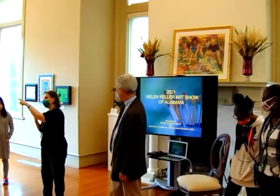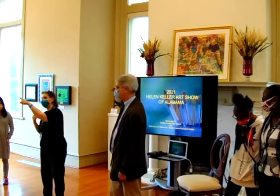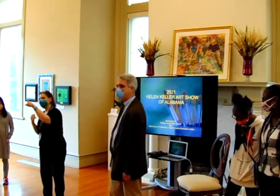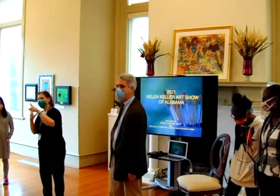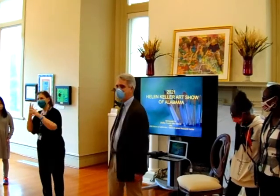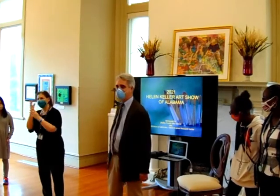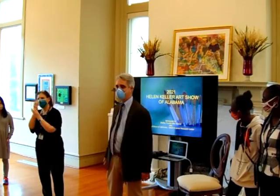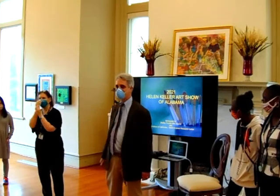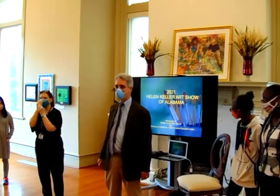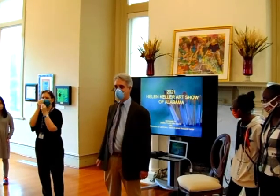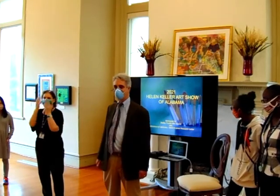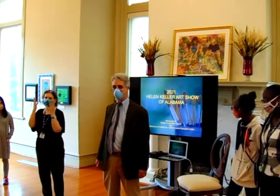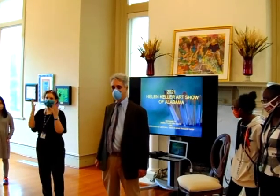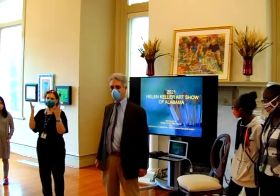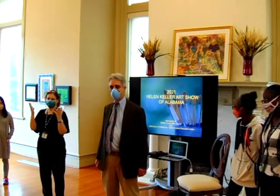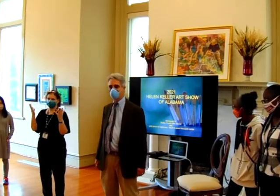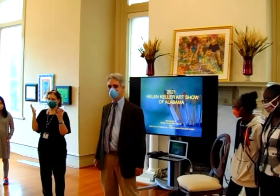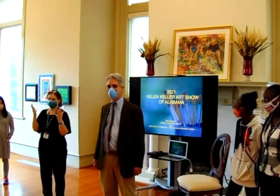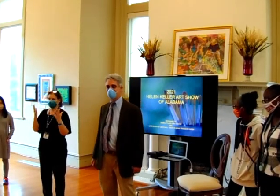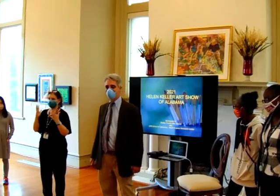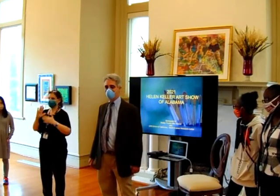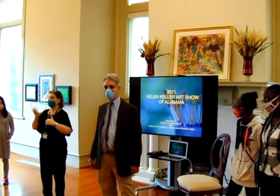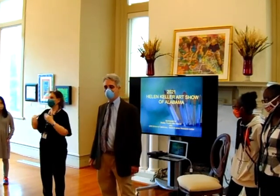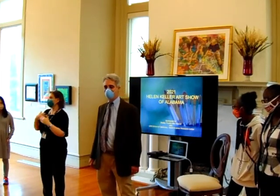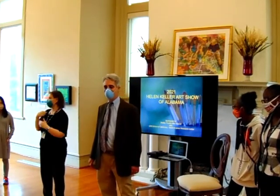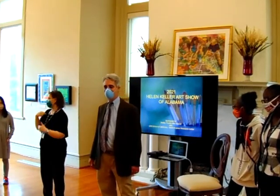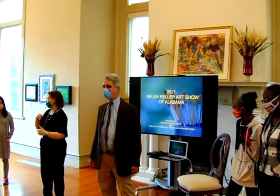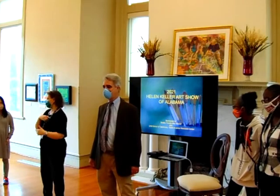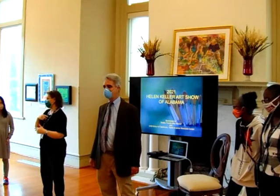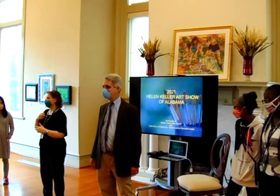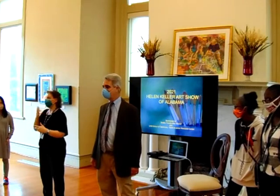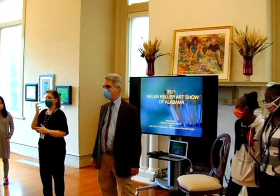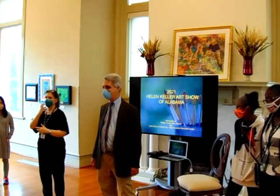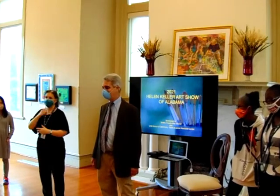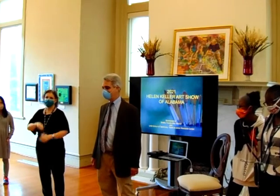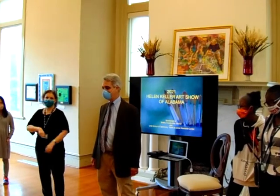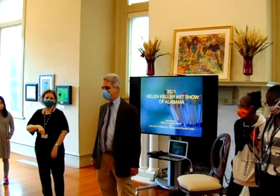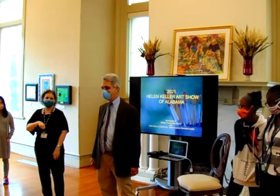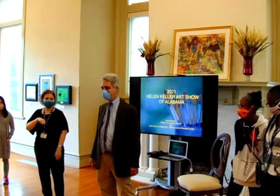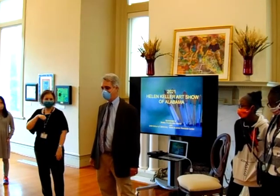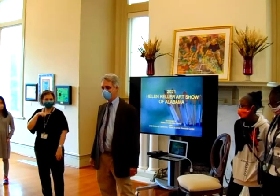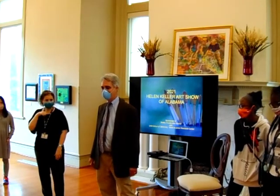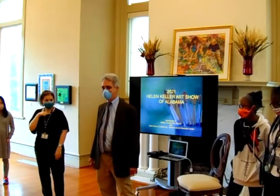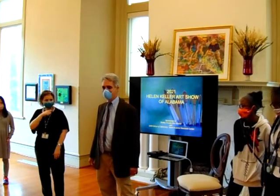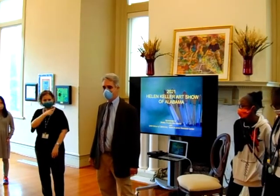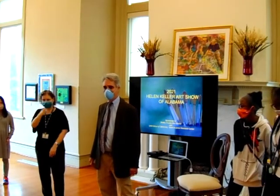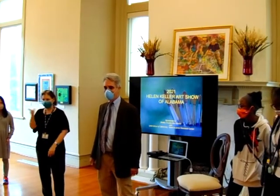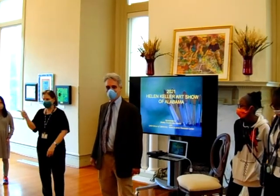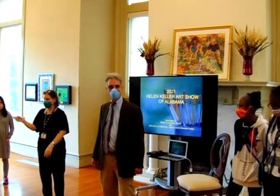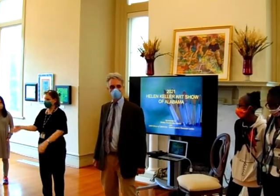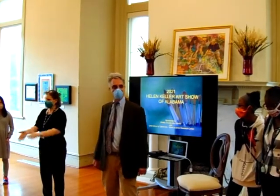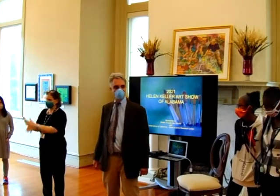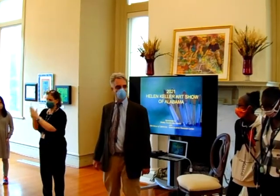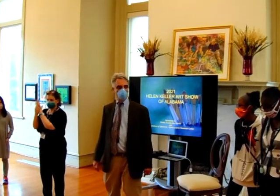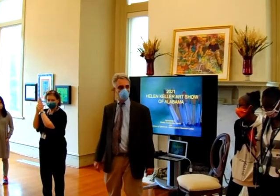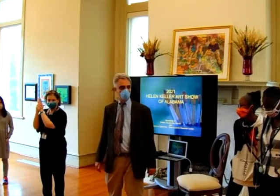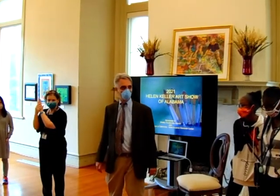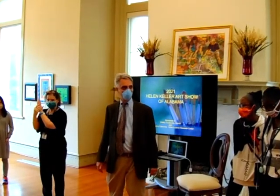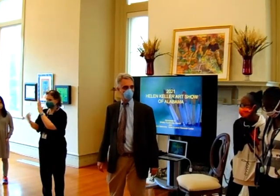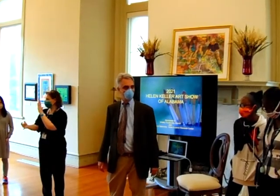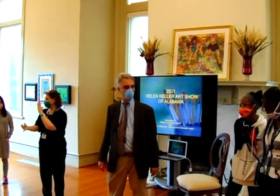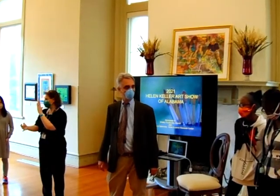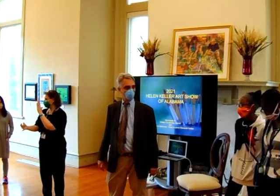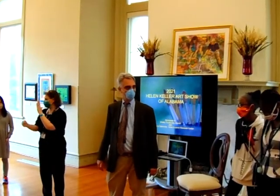proud it makes all of us. You're all so talented. And a pandemic's not going to keep you